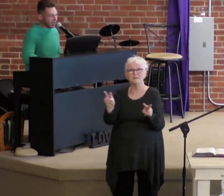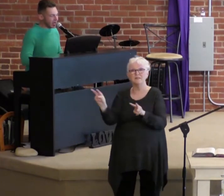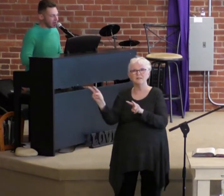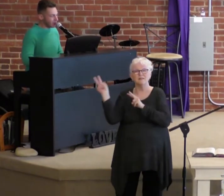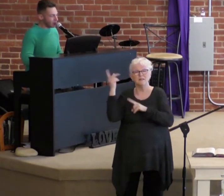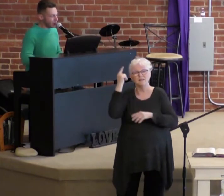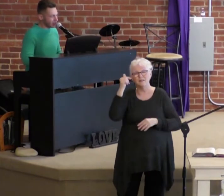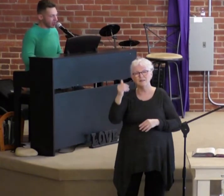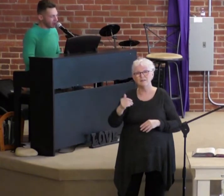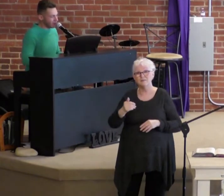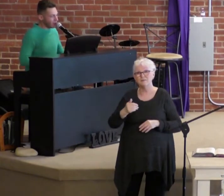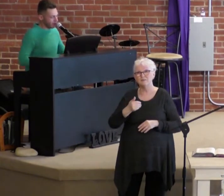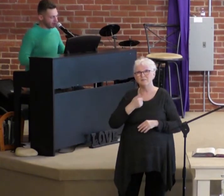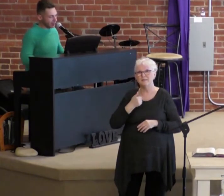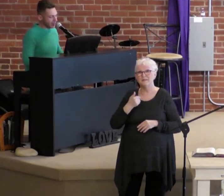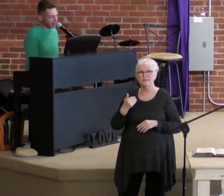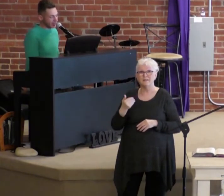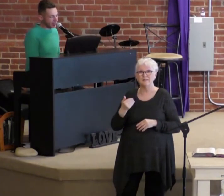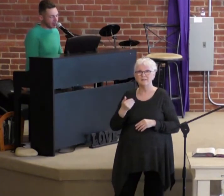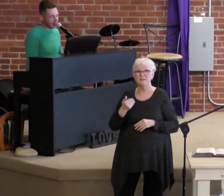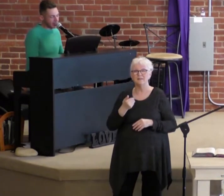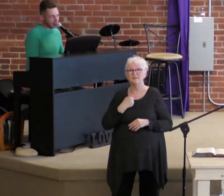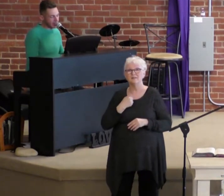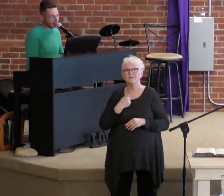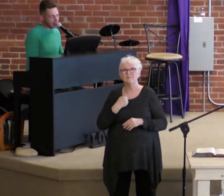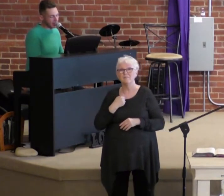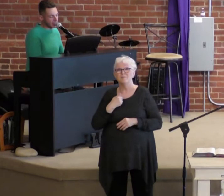He came looking for me.